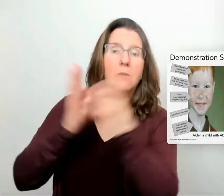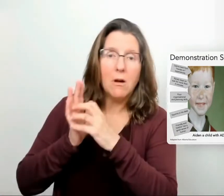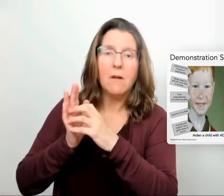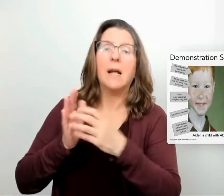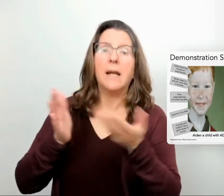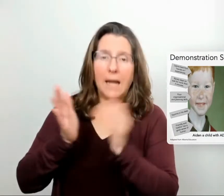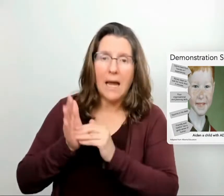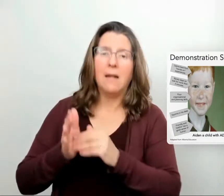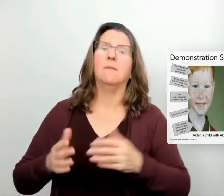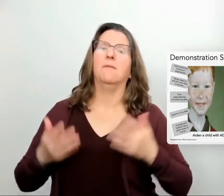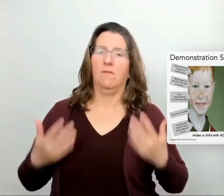give him another paragraph.